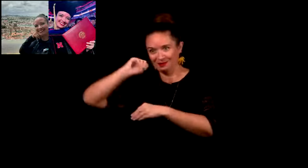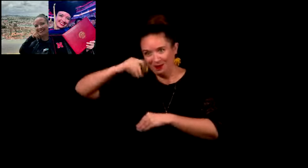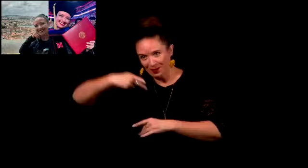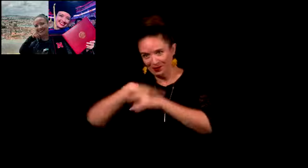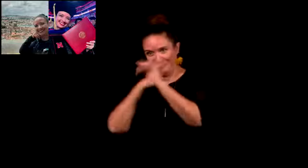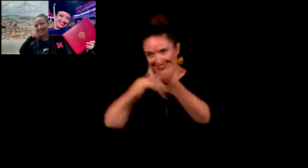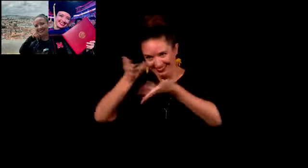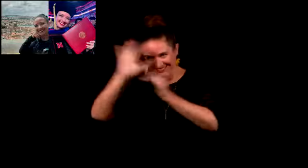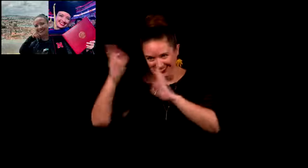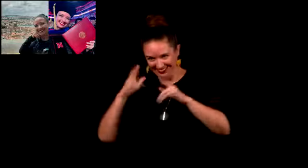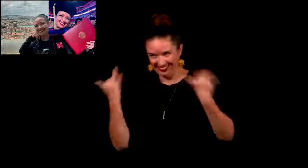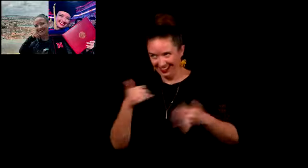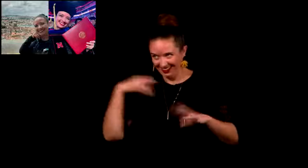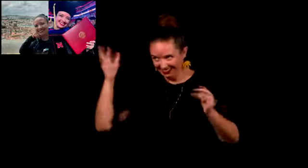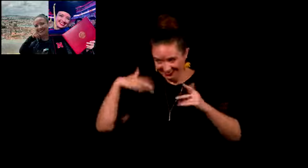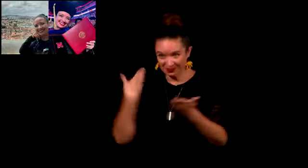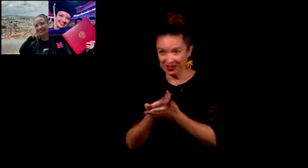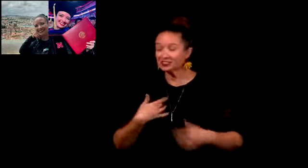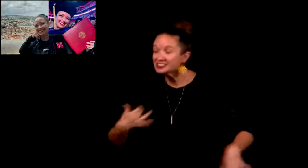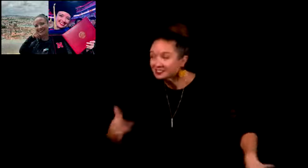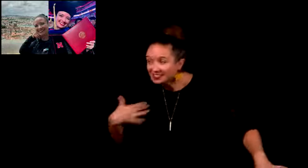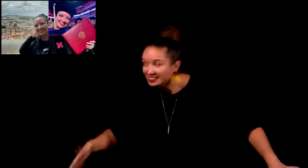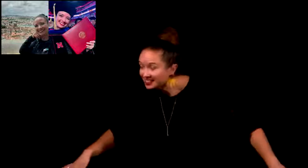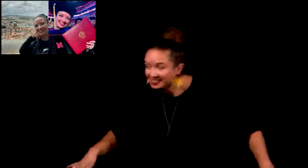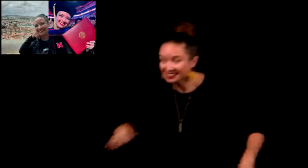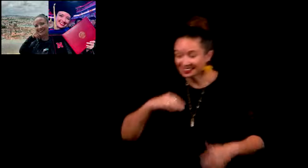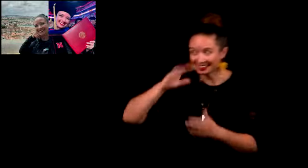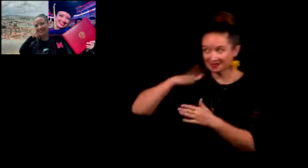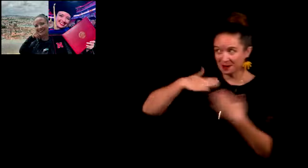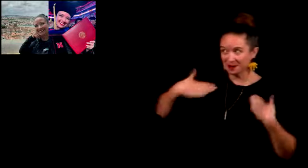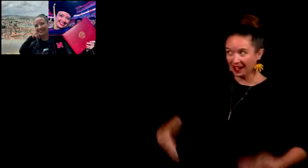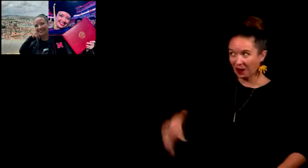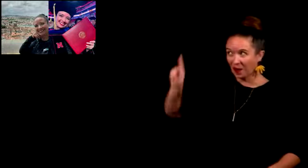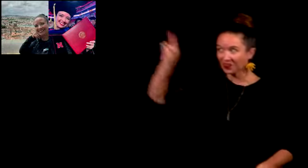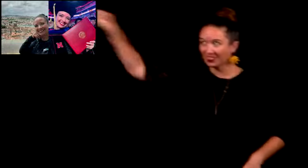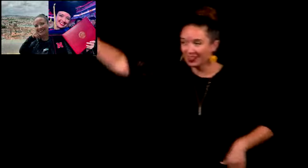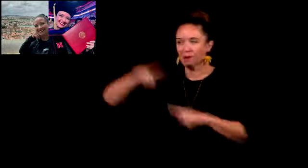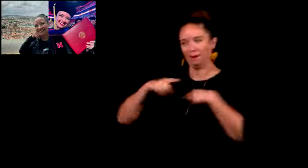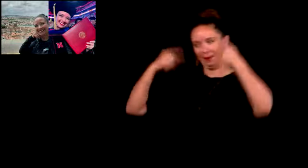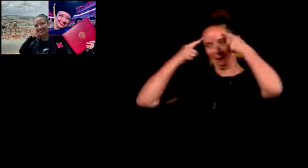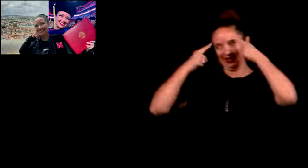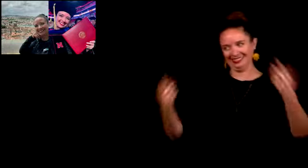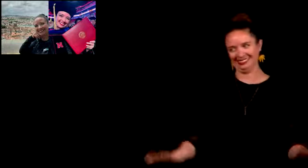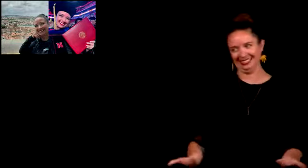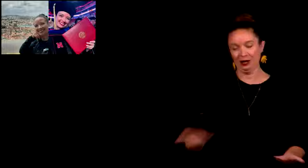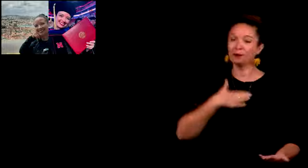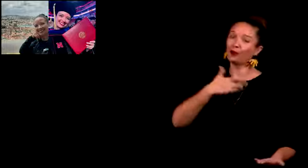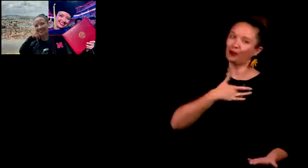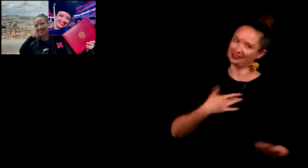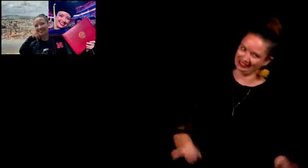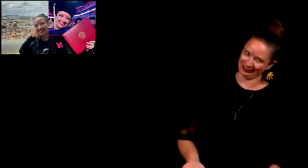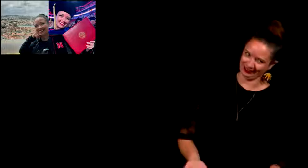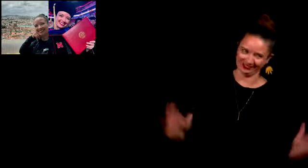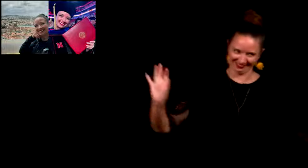You know, so thank you for meeting me at the airport and all of that chaos. You know, it's like my body's over there,